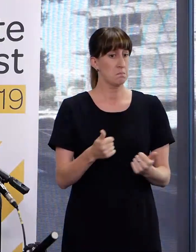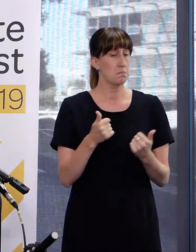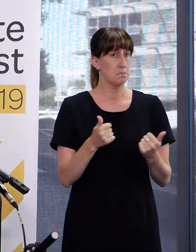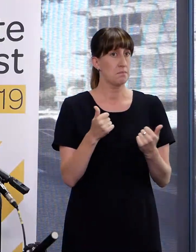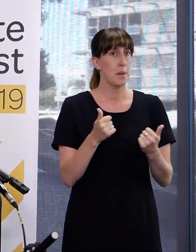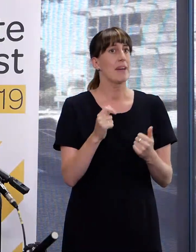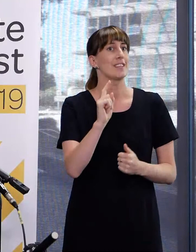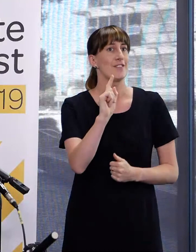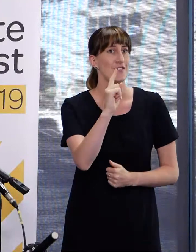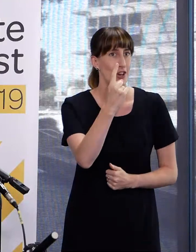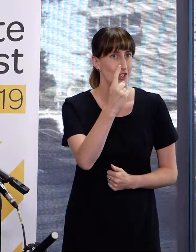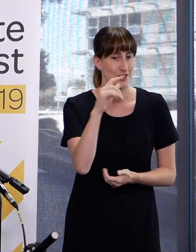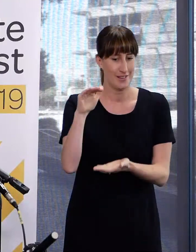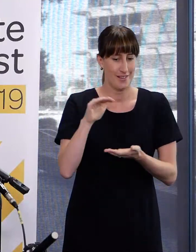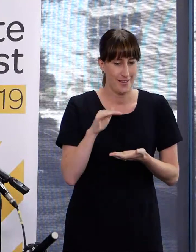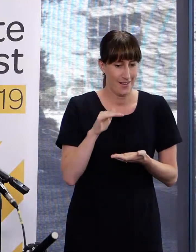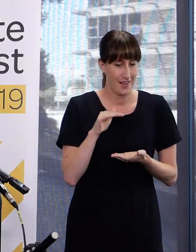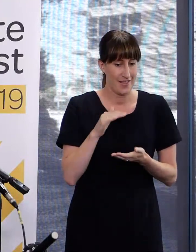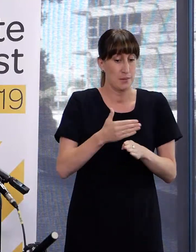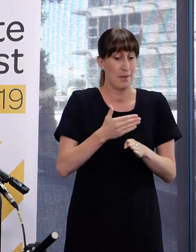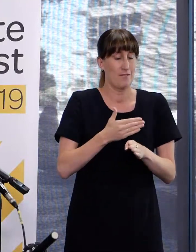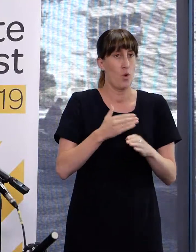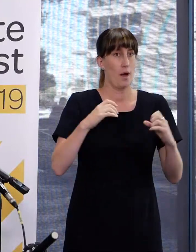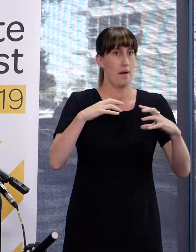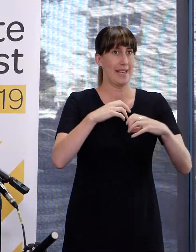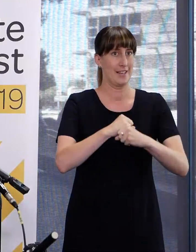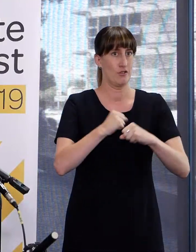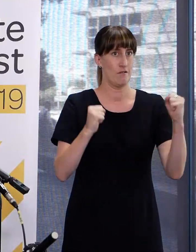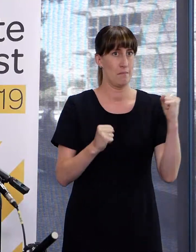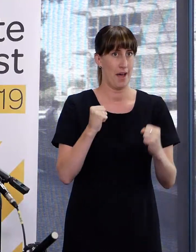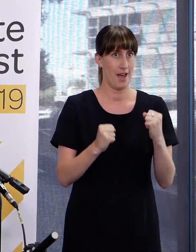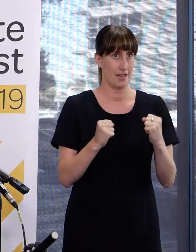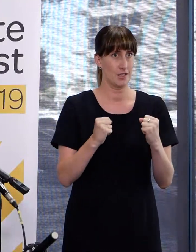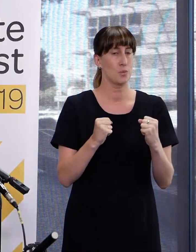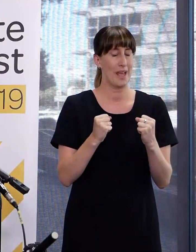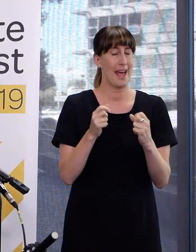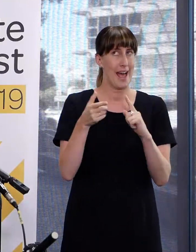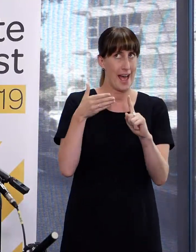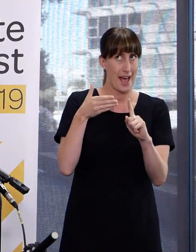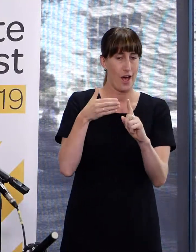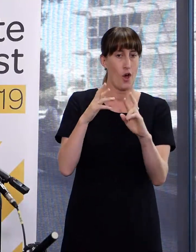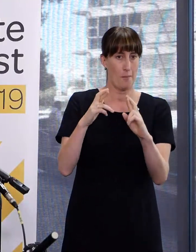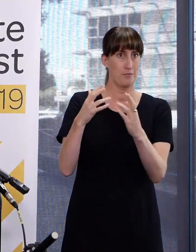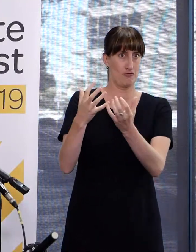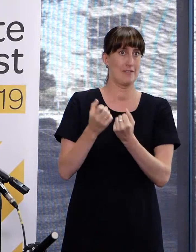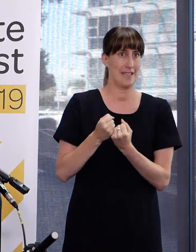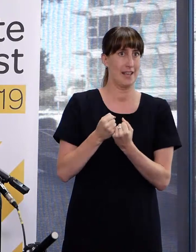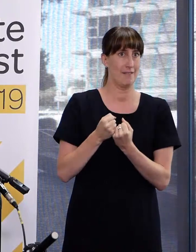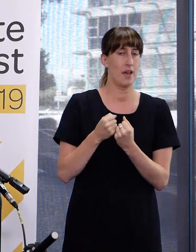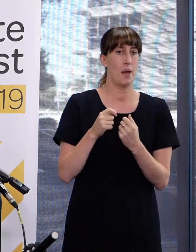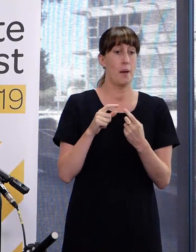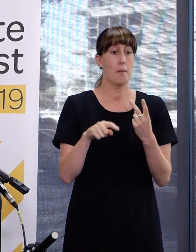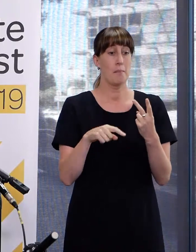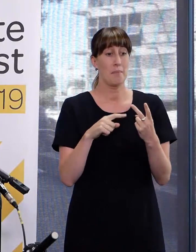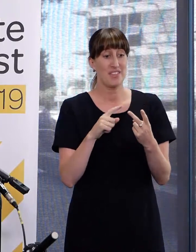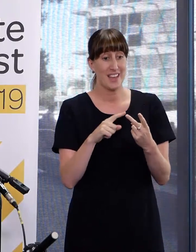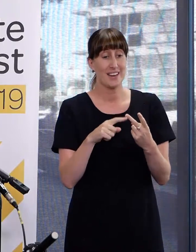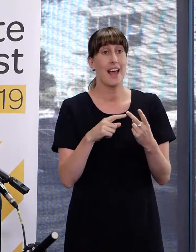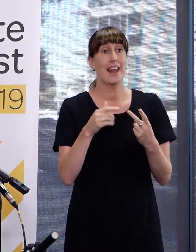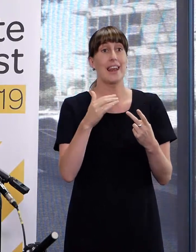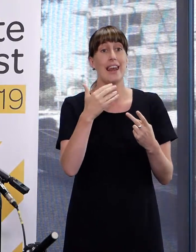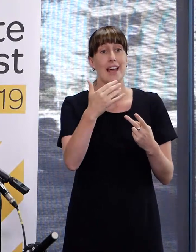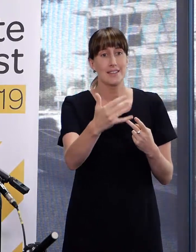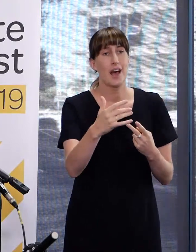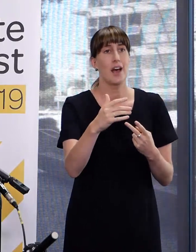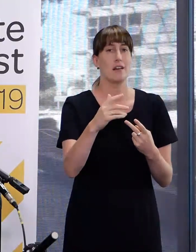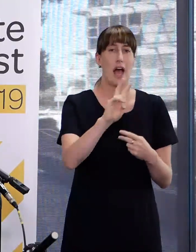just the first before the end of March that we are aiming to get here, and then there are further deliveries going on